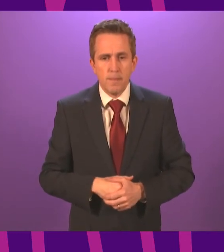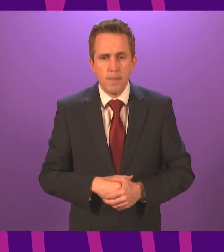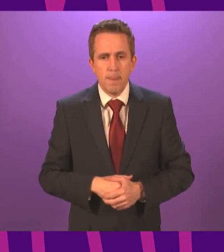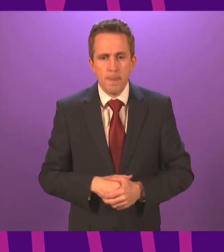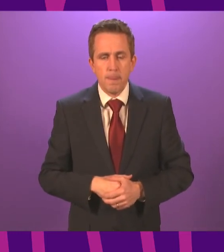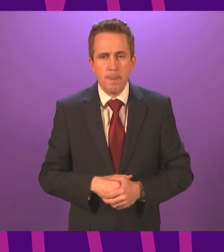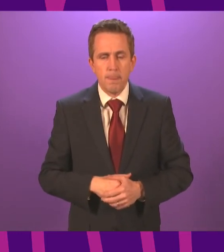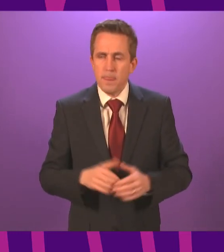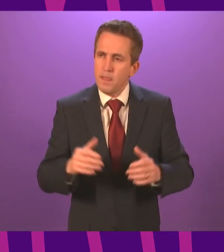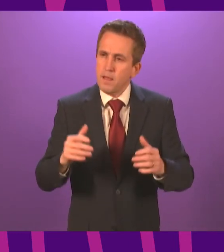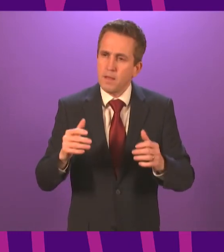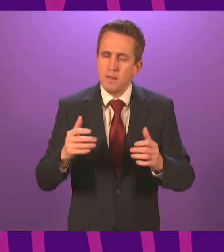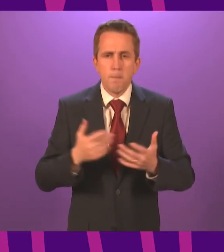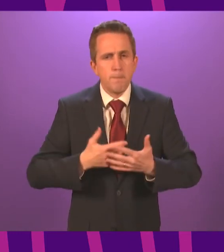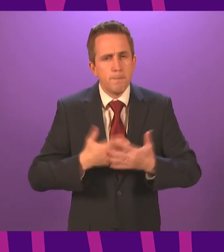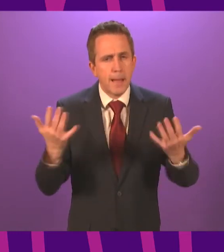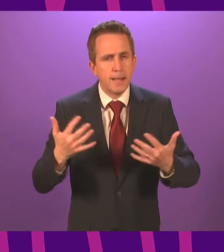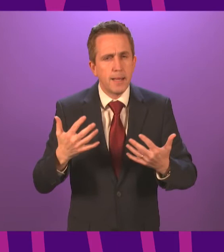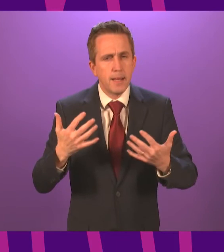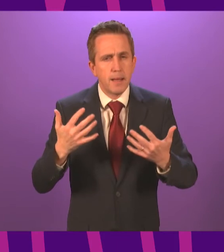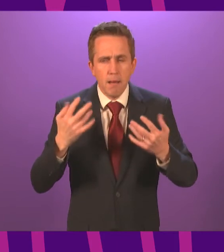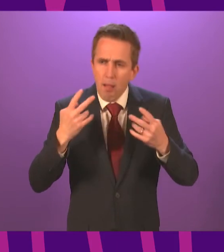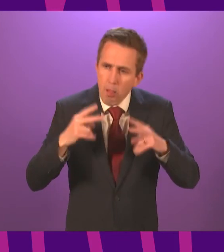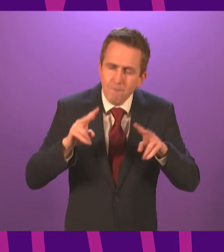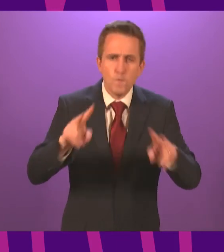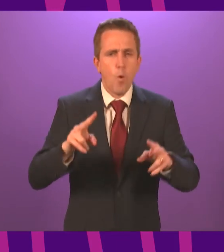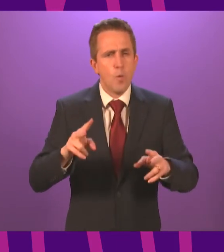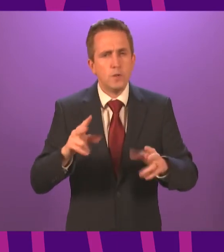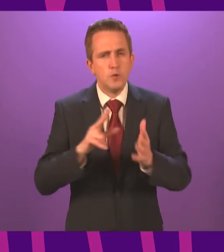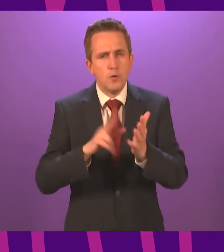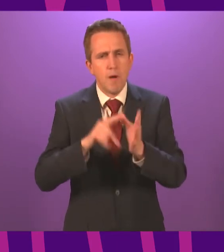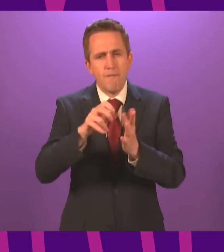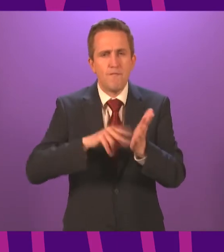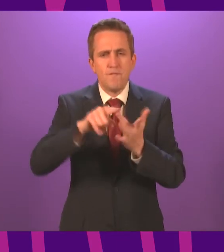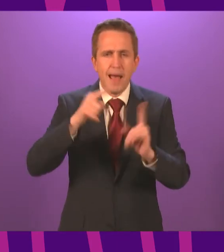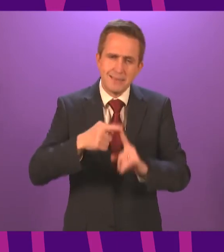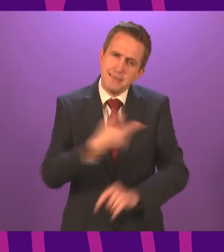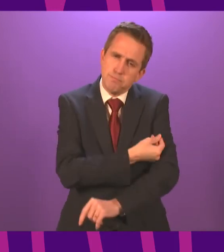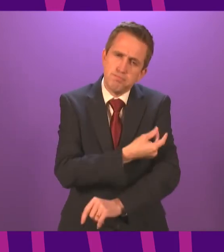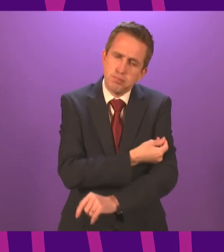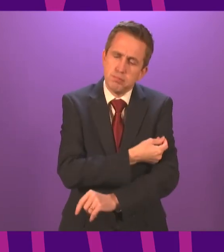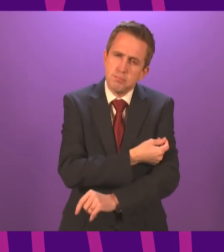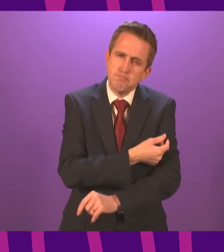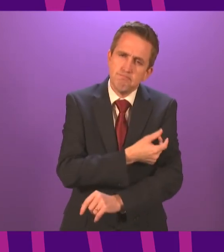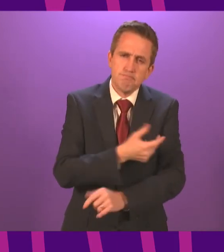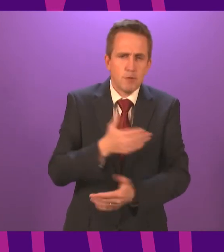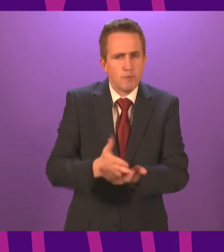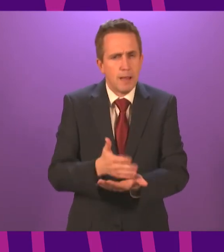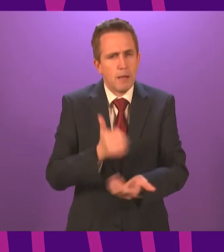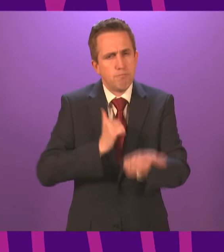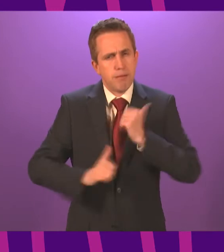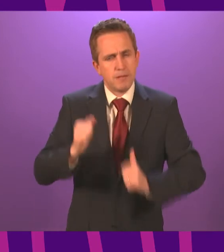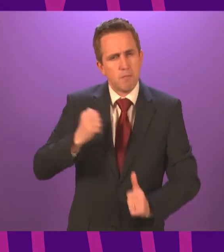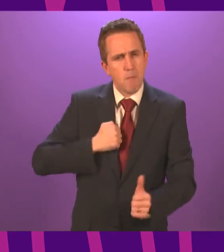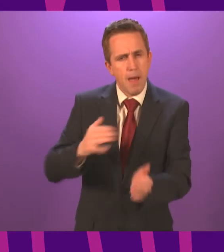today, with many people looking forward to the prospect of a vaccine, I've got more reason than usual, to be proud of my